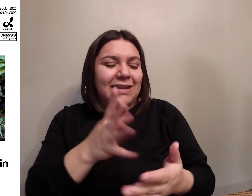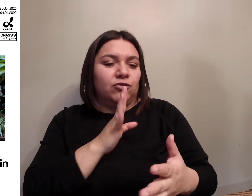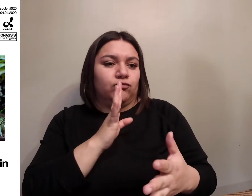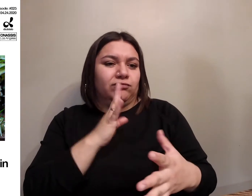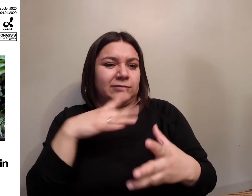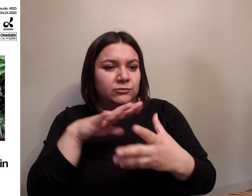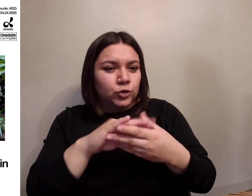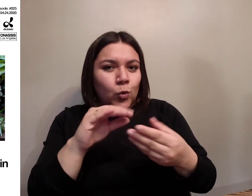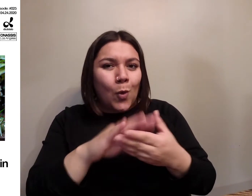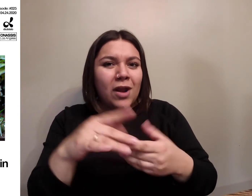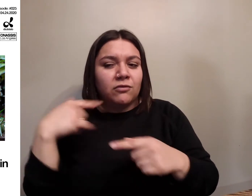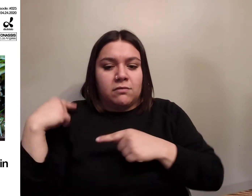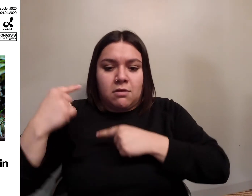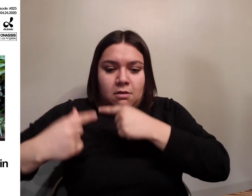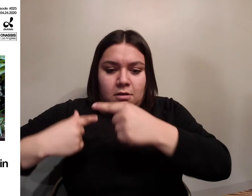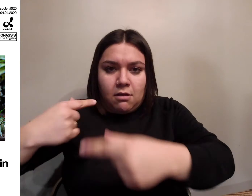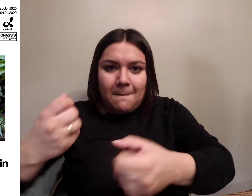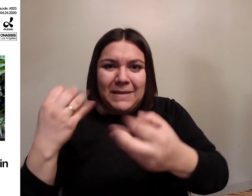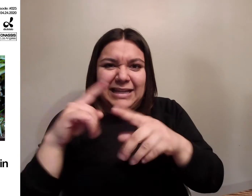mysticism.